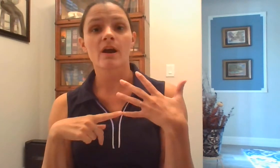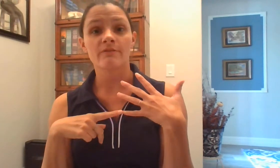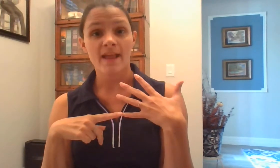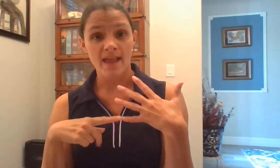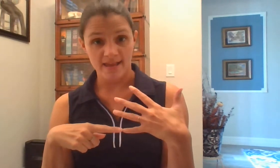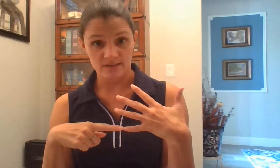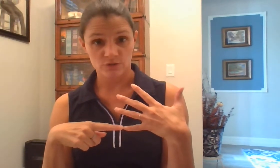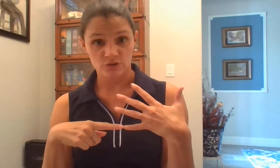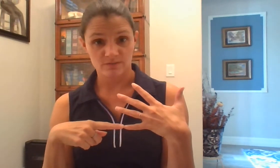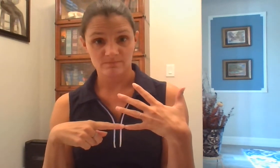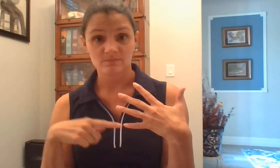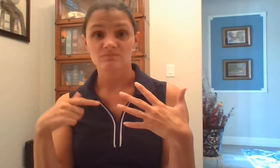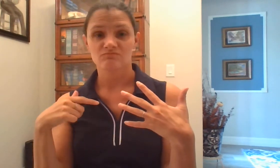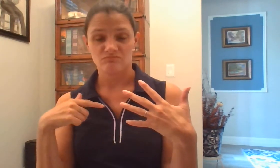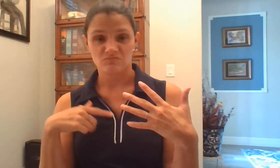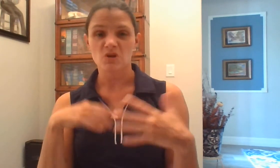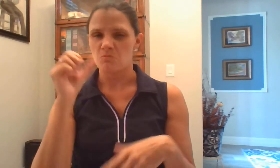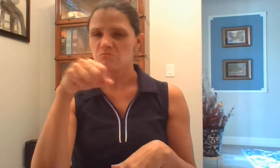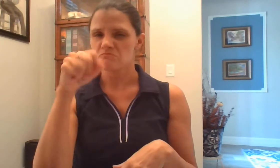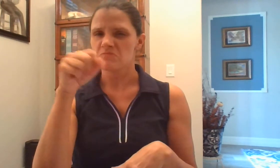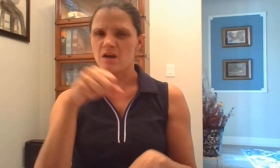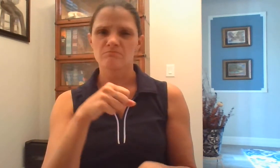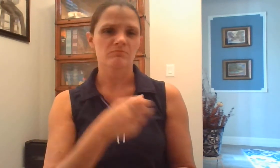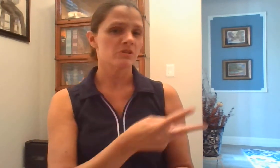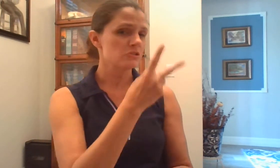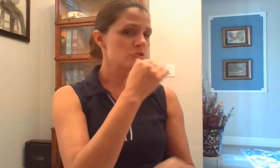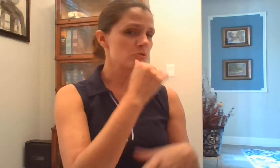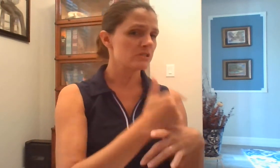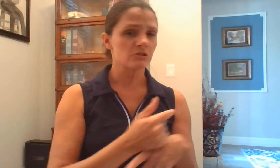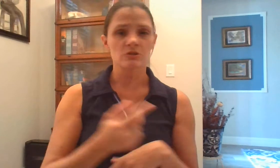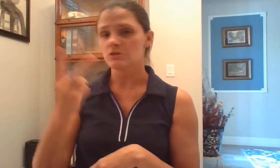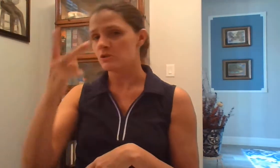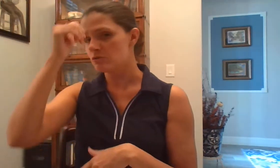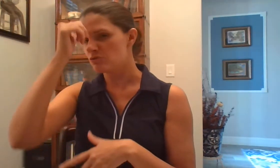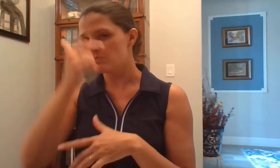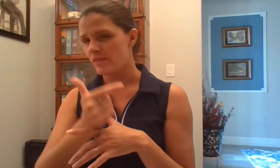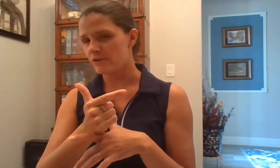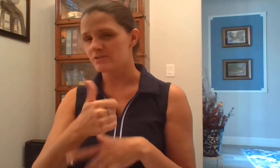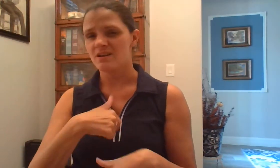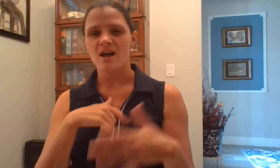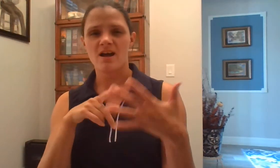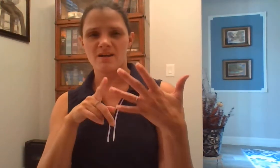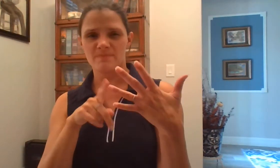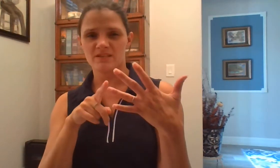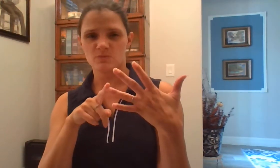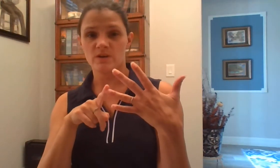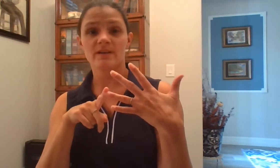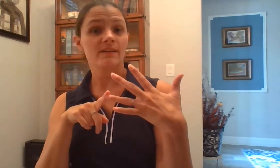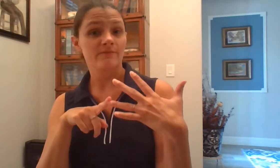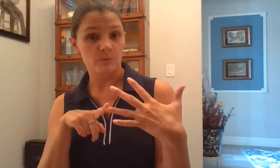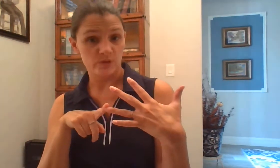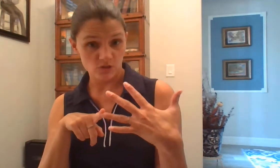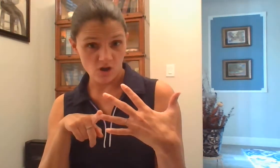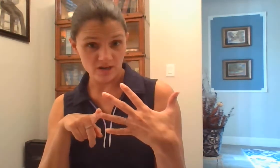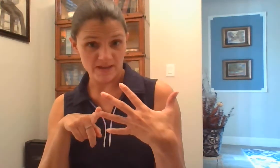of age. So yeah, two sisters, two brothers, and this one. If I'm going to talk about